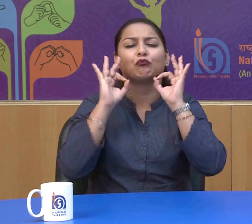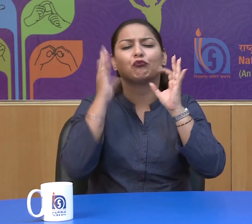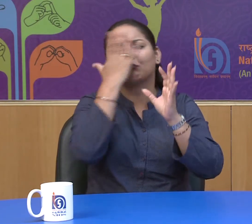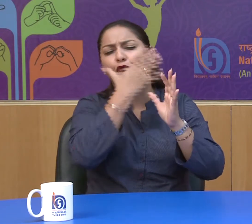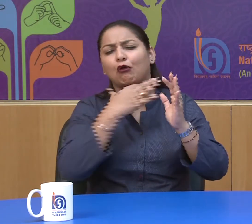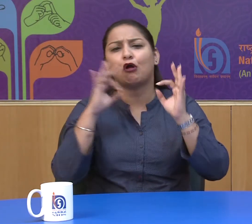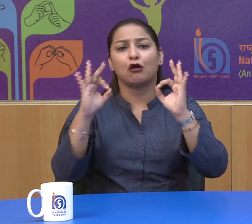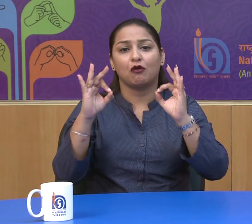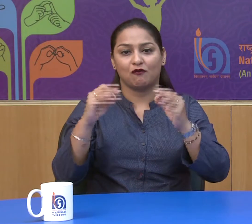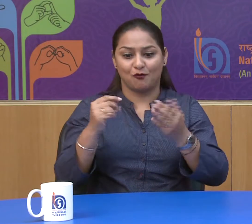Socially,